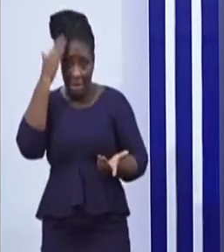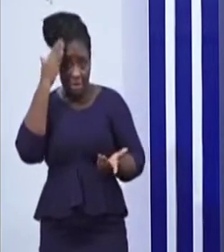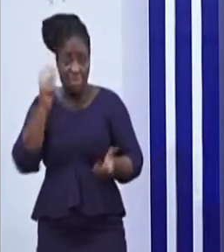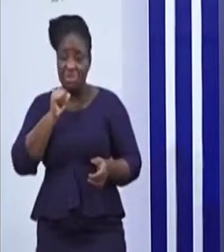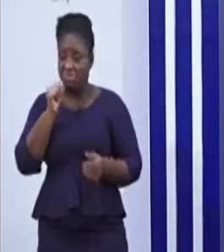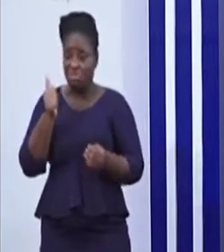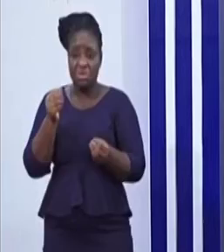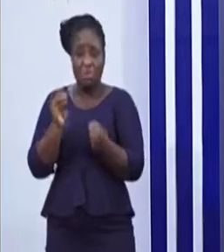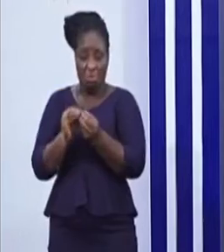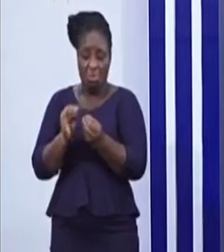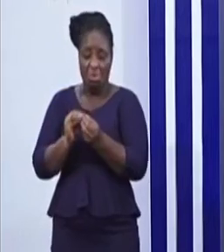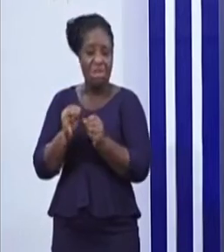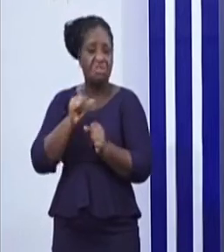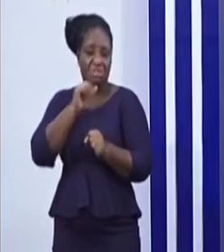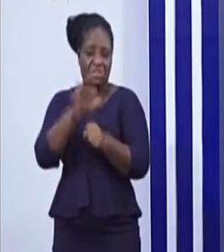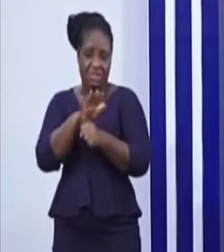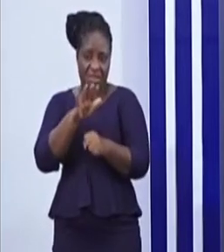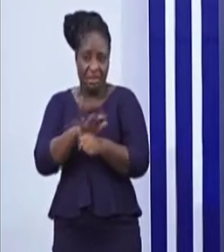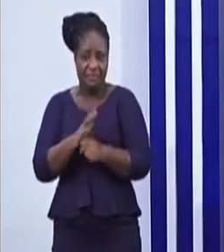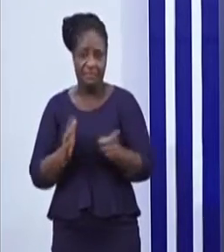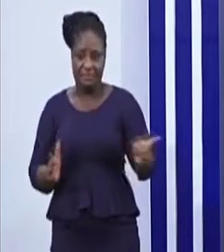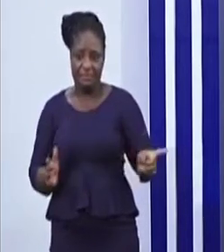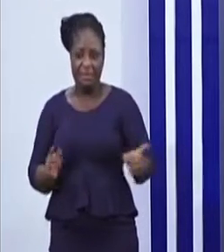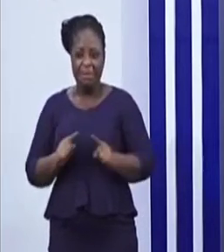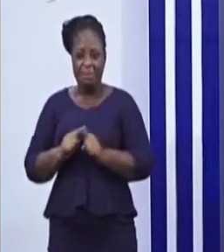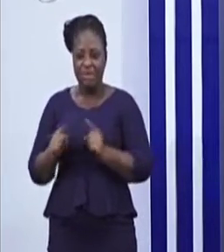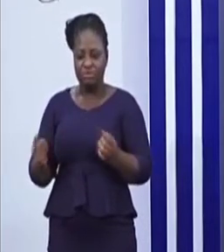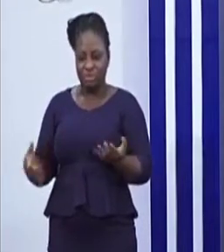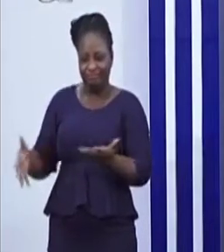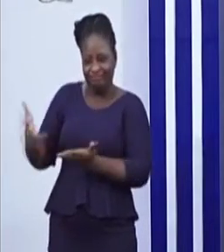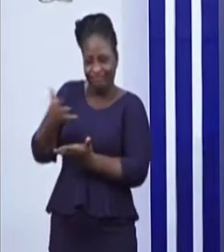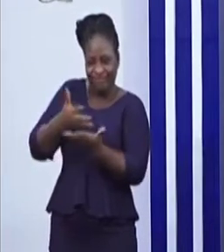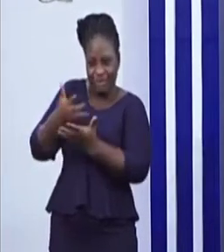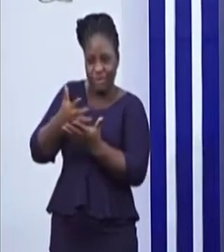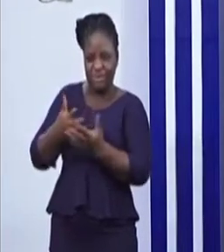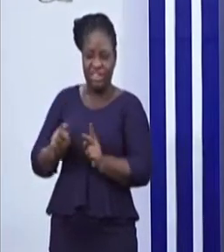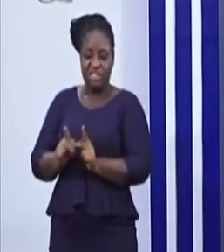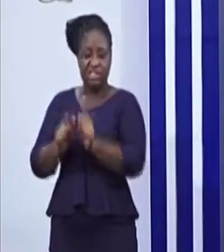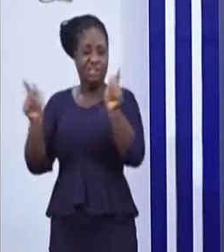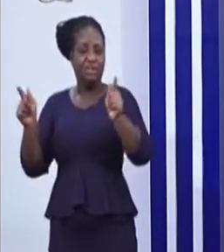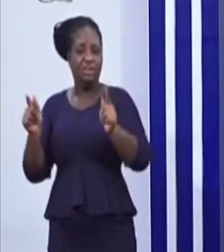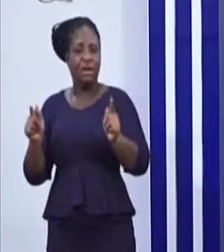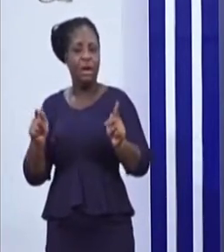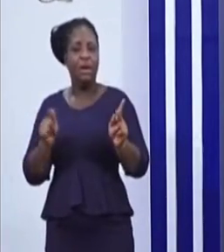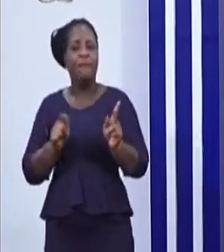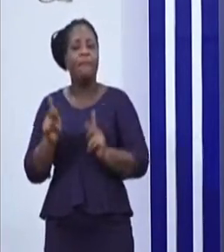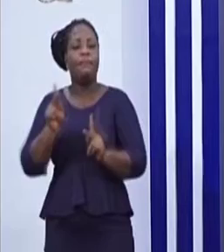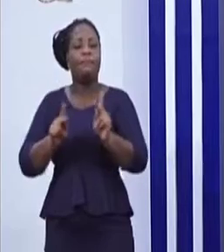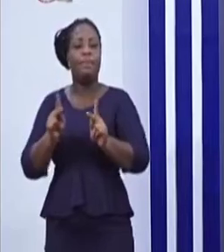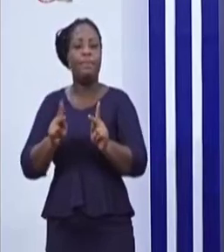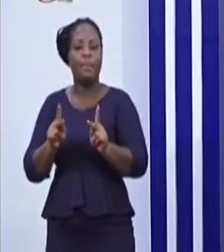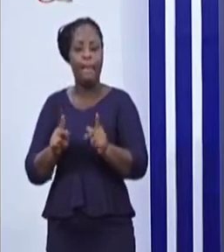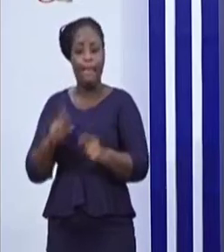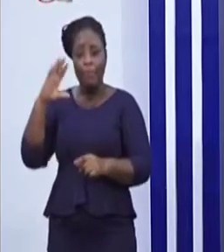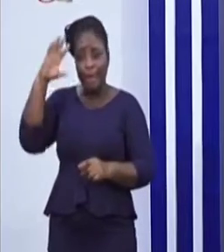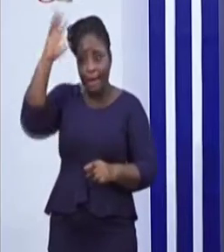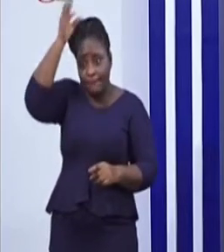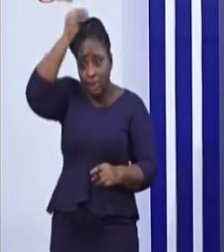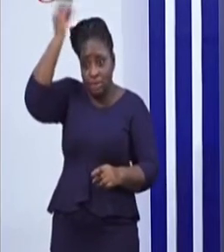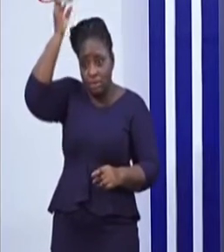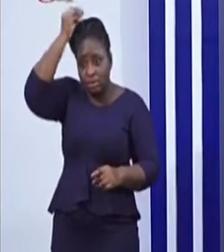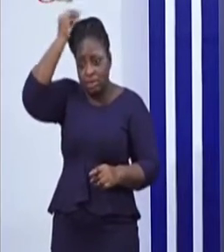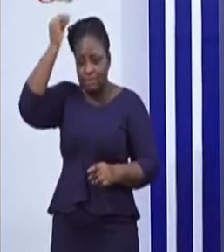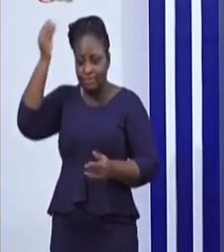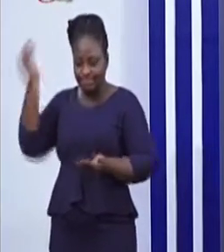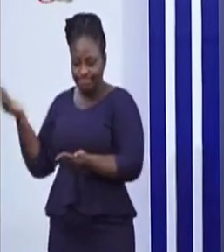But first of all, they ensure that they use those, and secondly, that they are not mixed up with the general population. And thirdly, when it becomes necessary that the ambulance service would evacuate